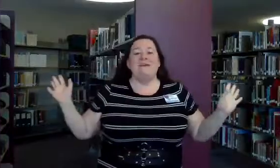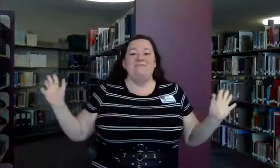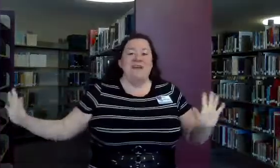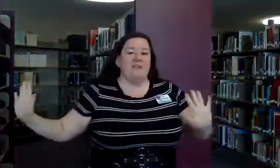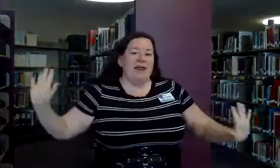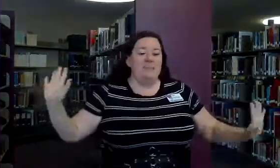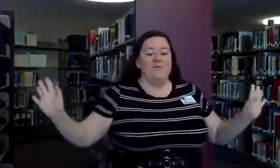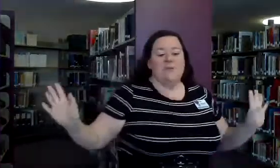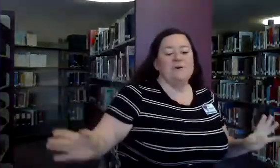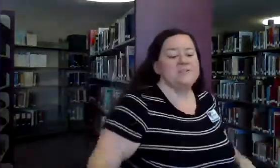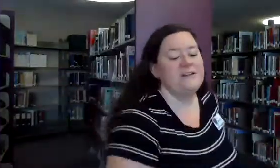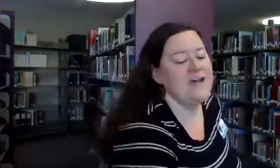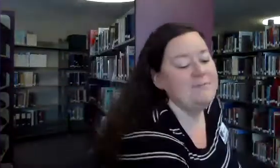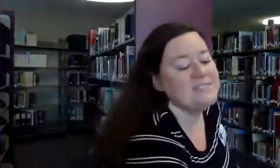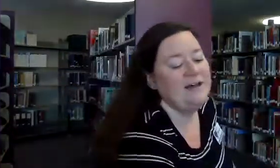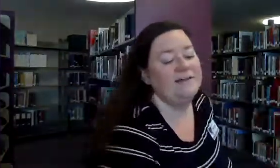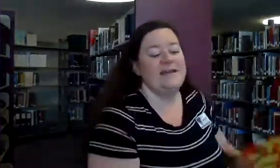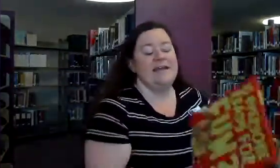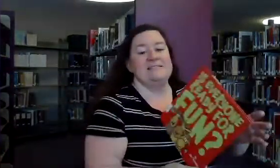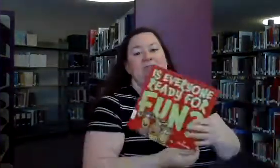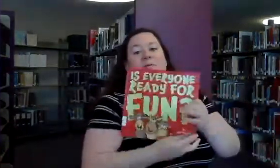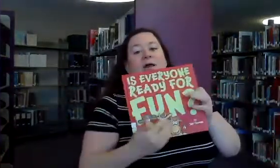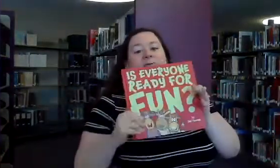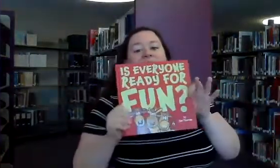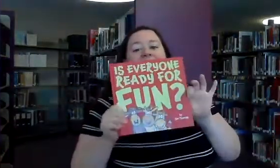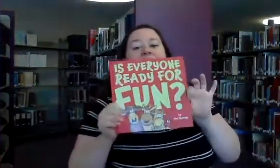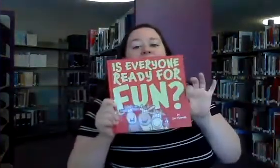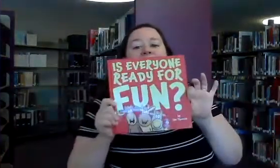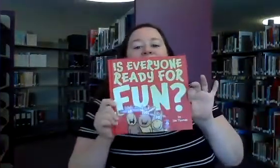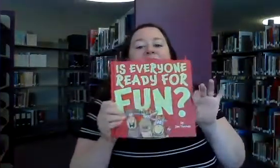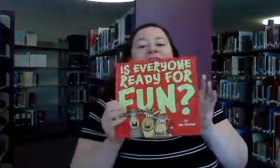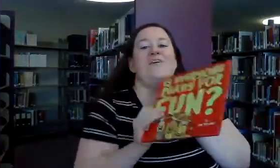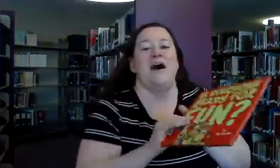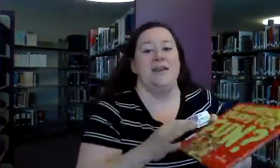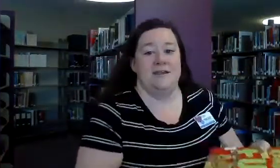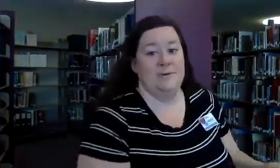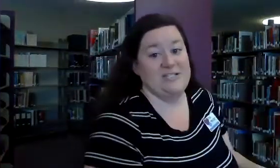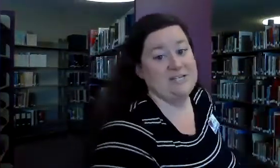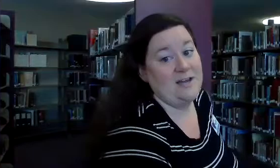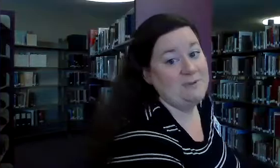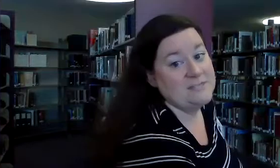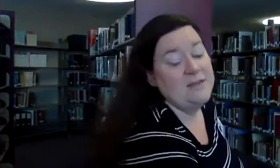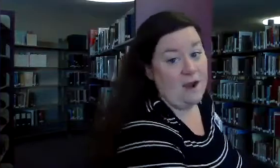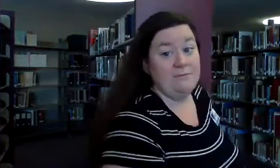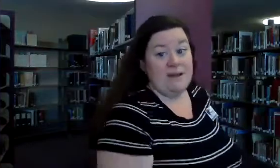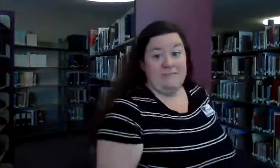my favorite movement books of all time. It's called Is Everyone Ready for Fun by Jan Thomas. Are you ready for